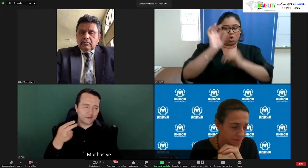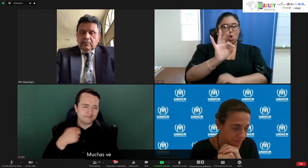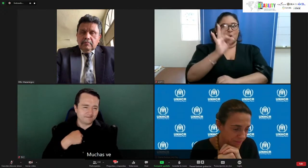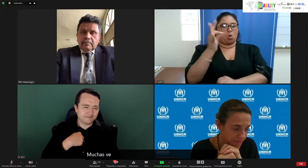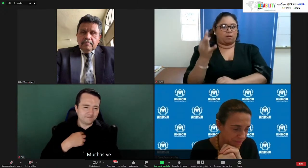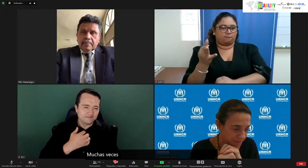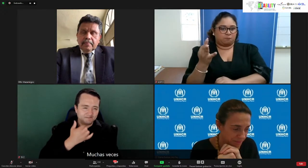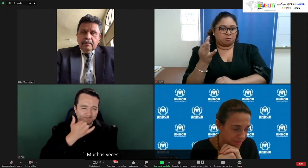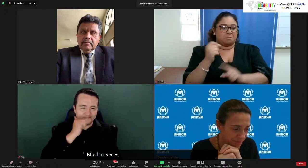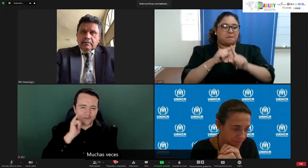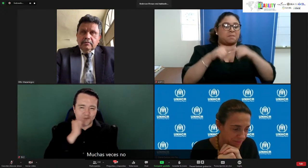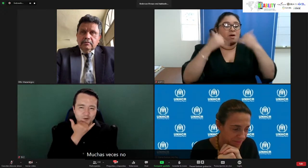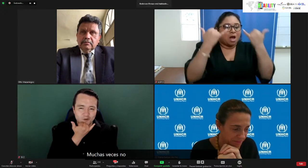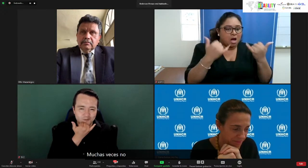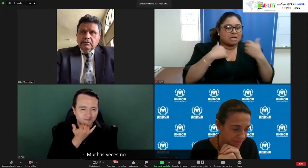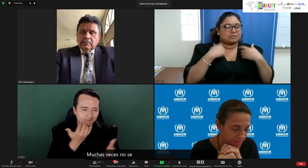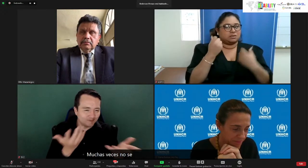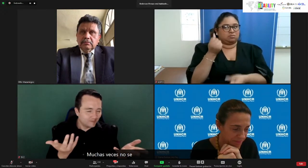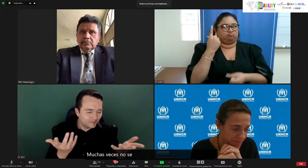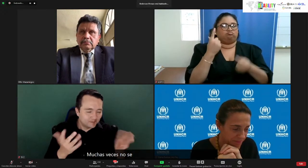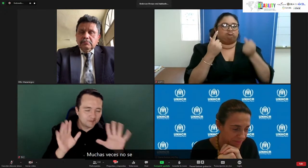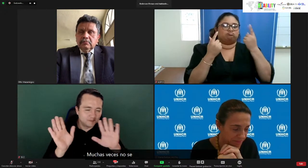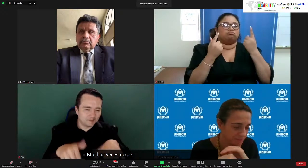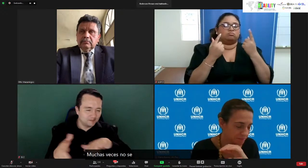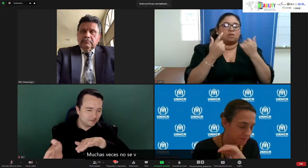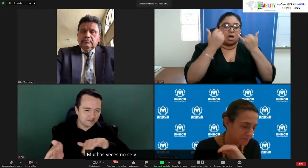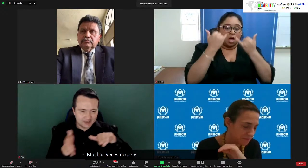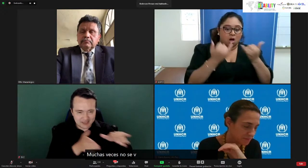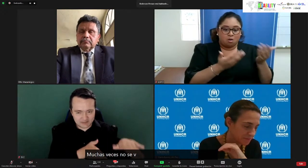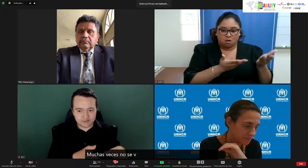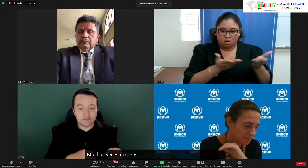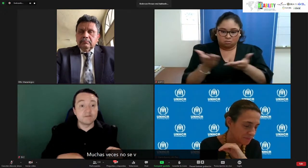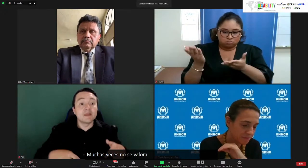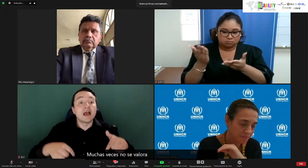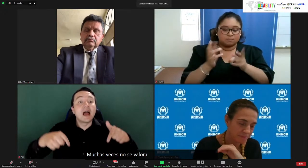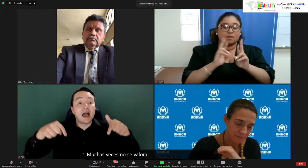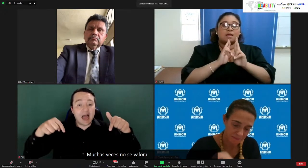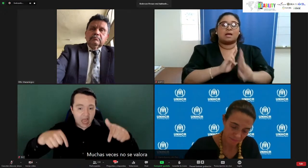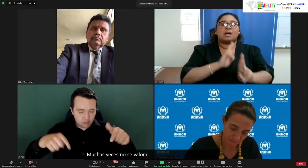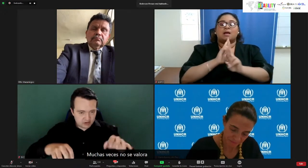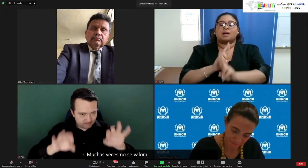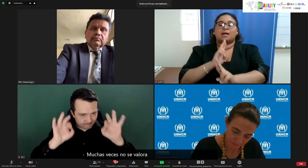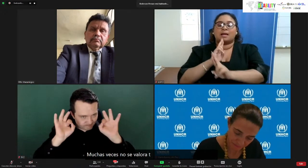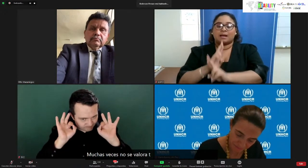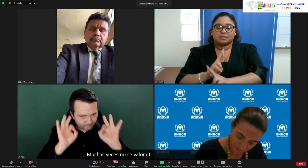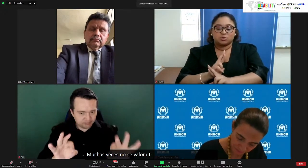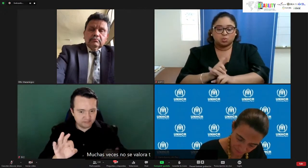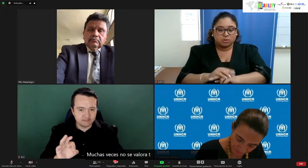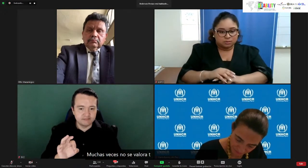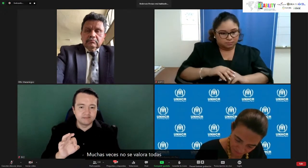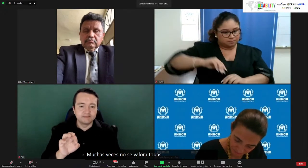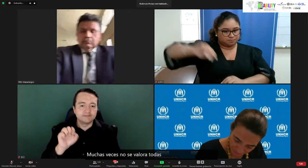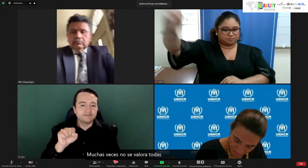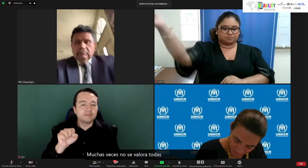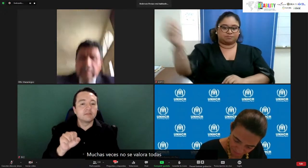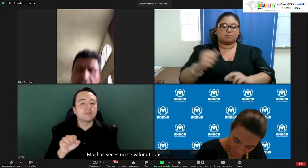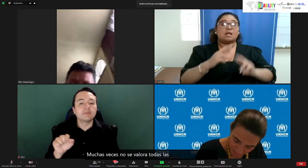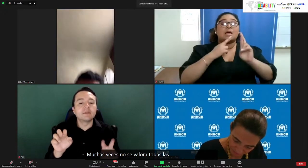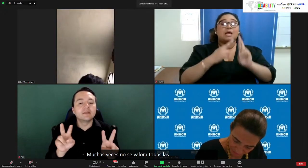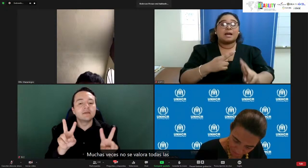named your presentation otherwise but now we're going to be talking about